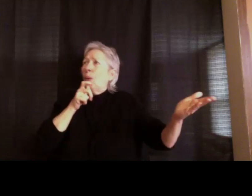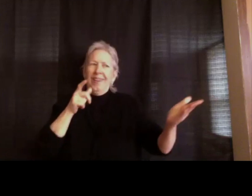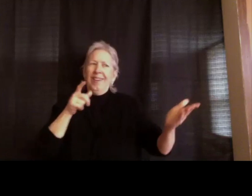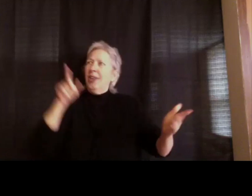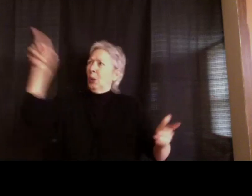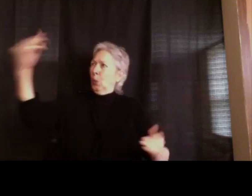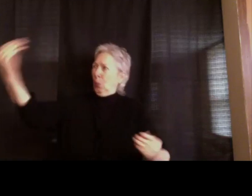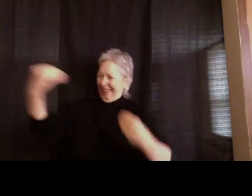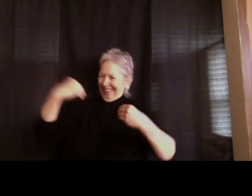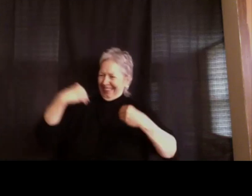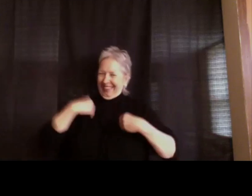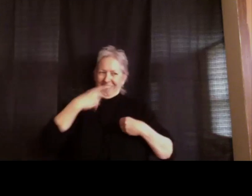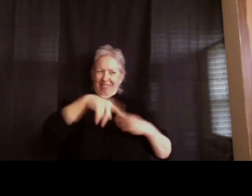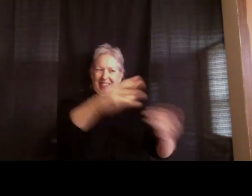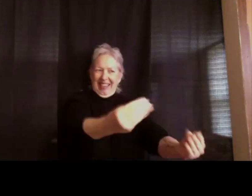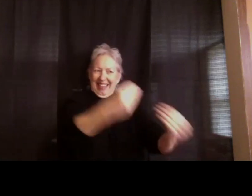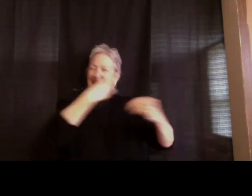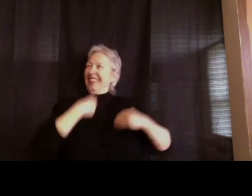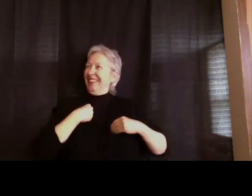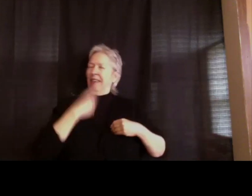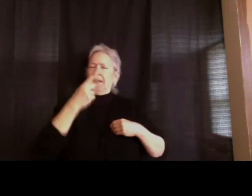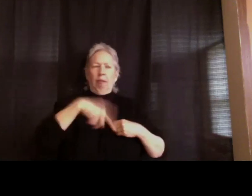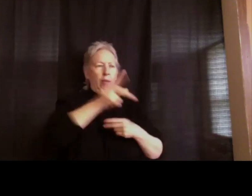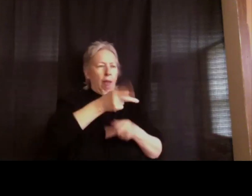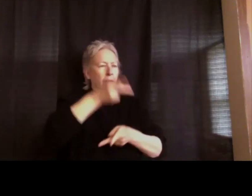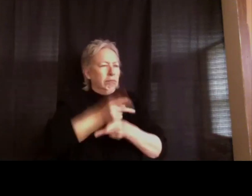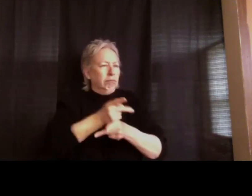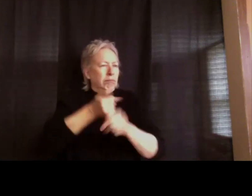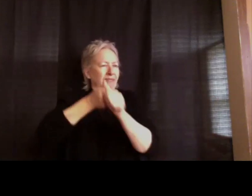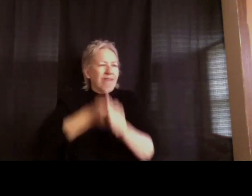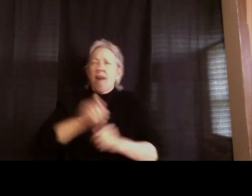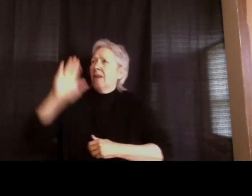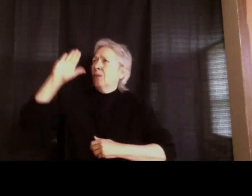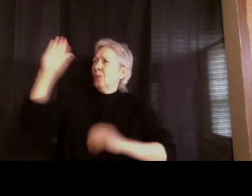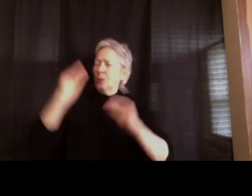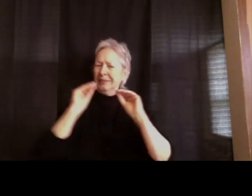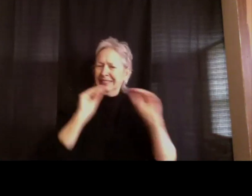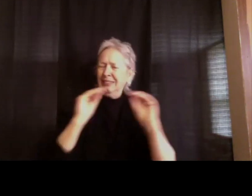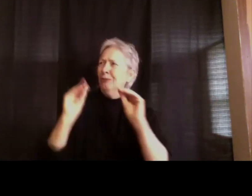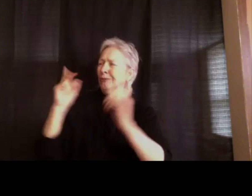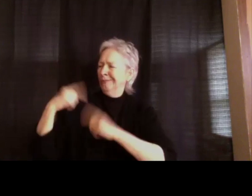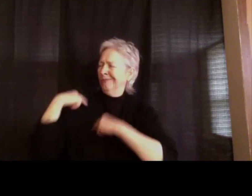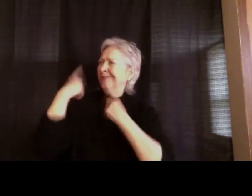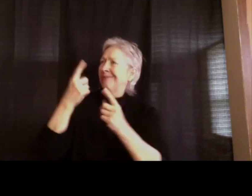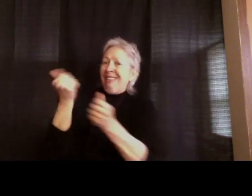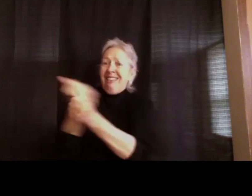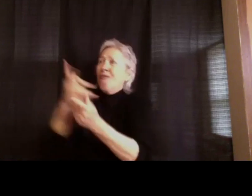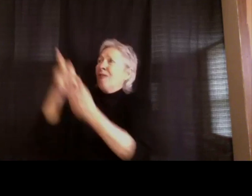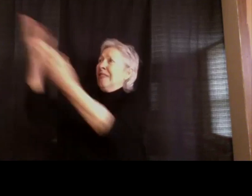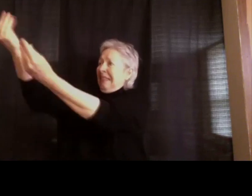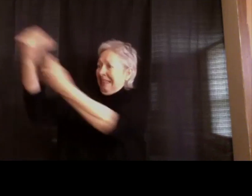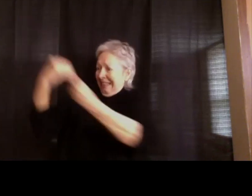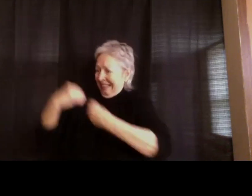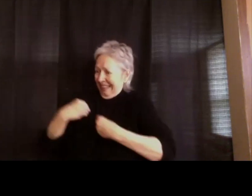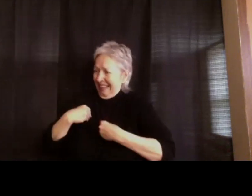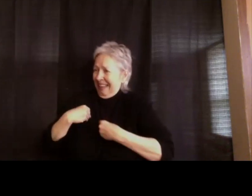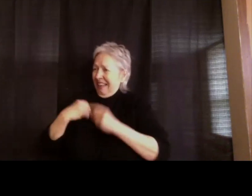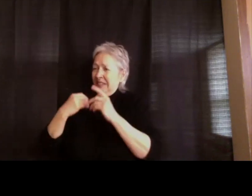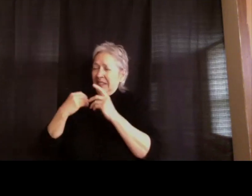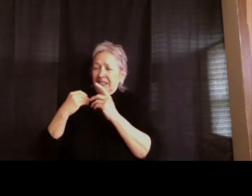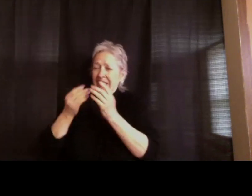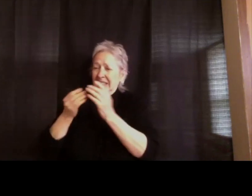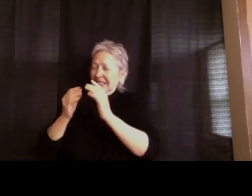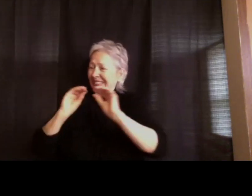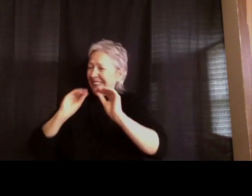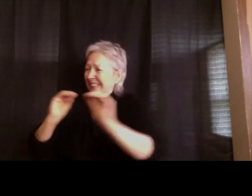your word. Now they know that everything you have given me is from you, for the words that you gave to me I have